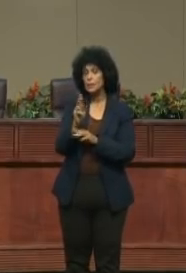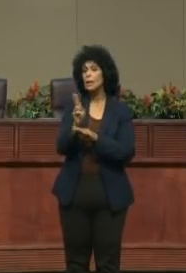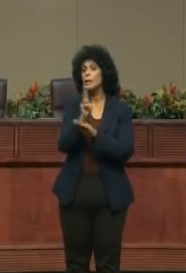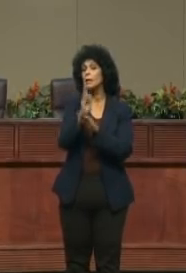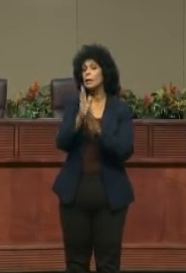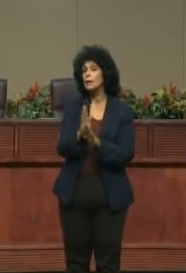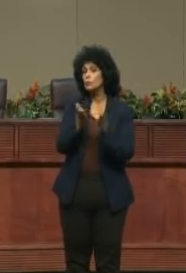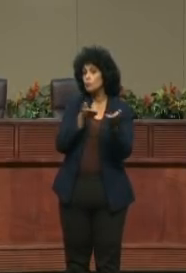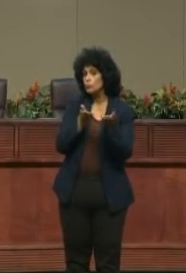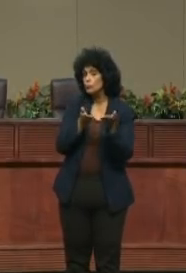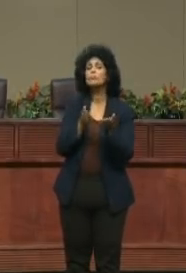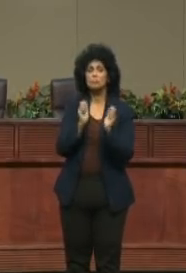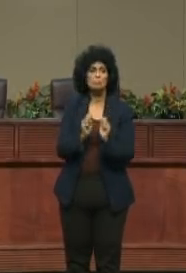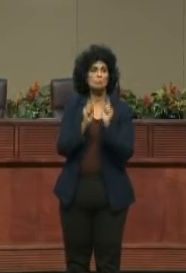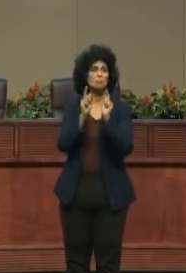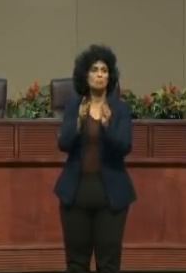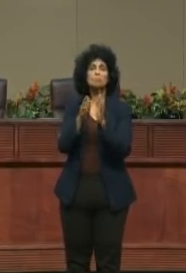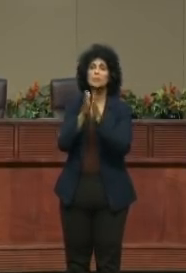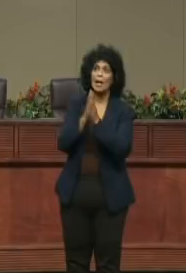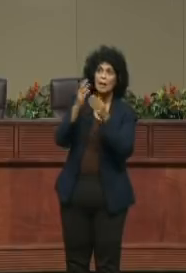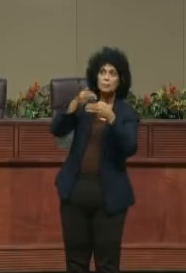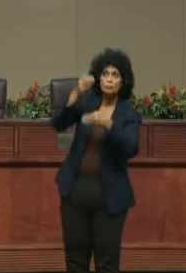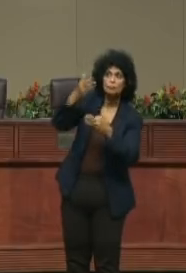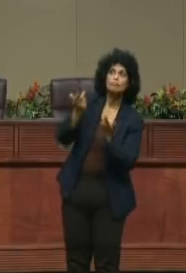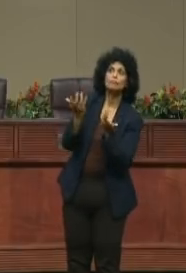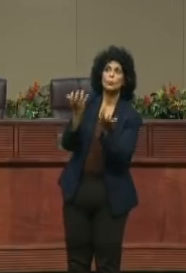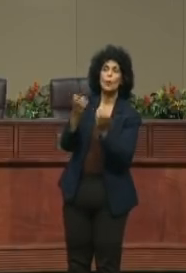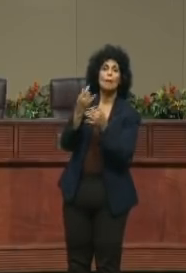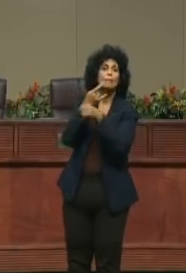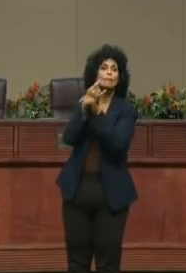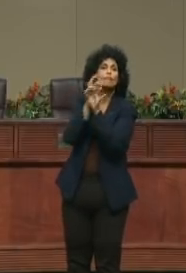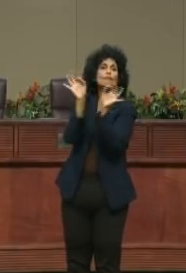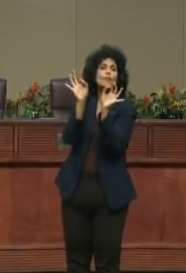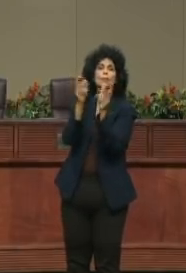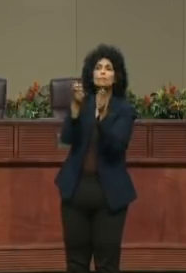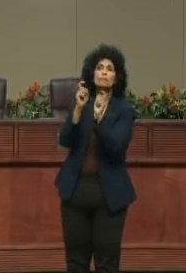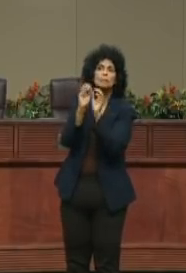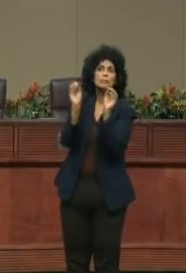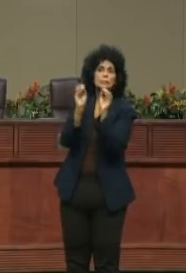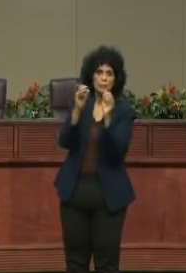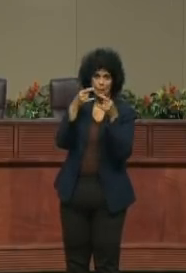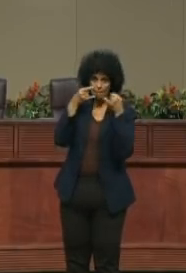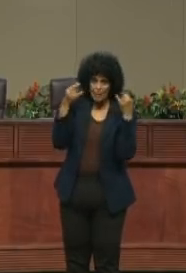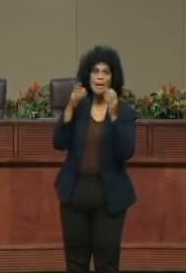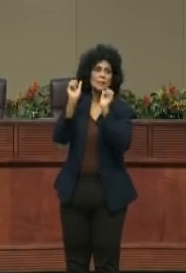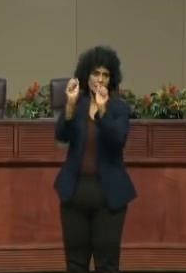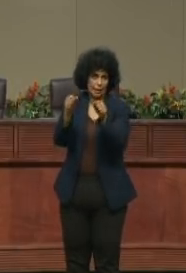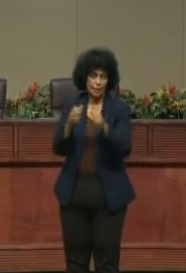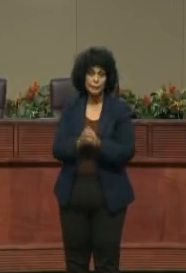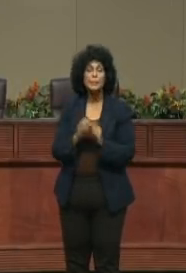free mask. Again, for more information about what Lynx is doing, you can go to